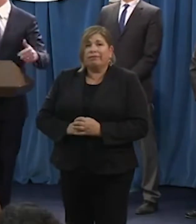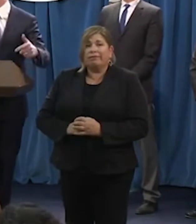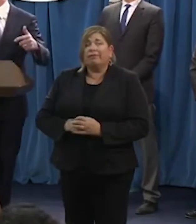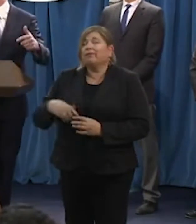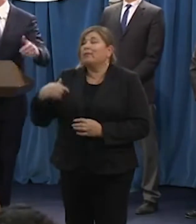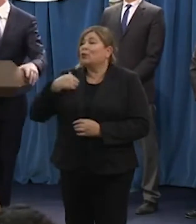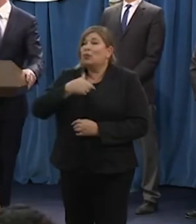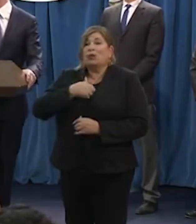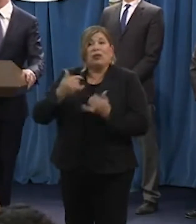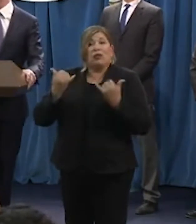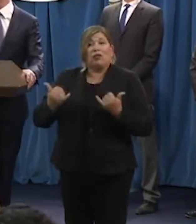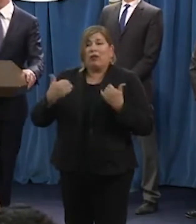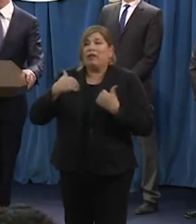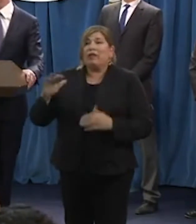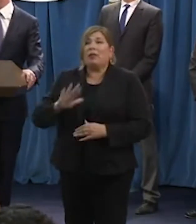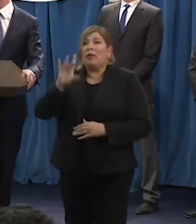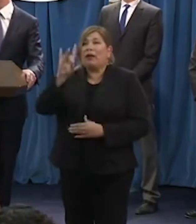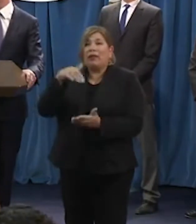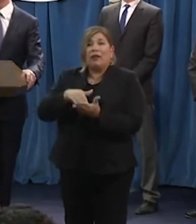we have currently